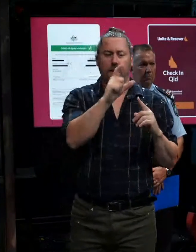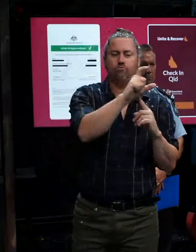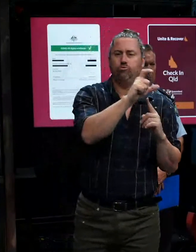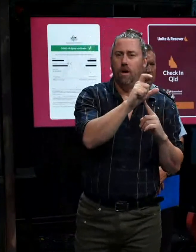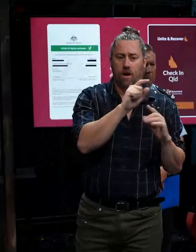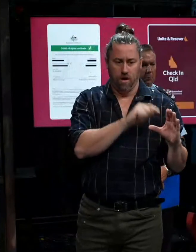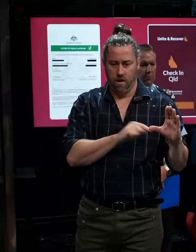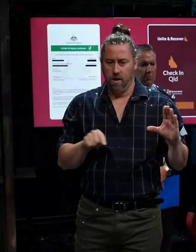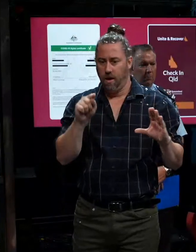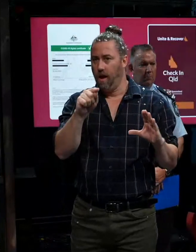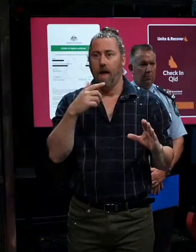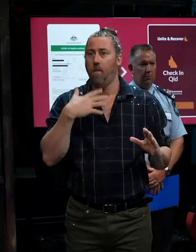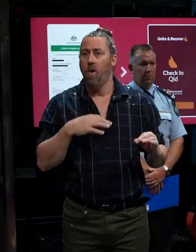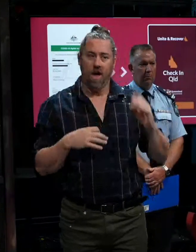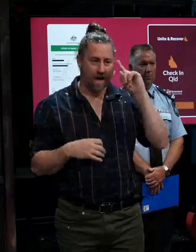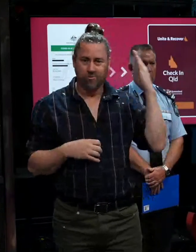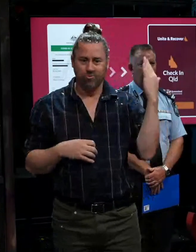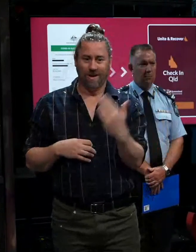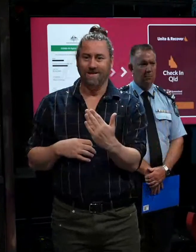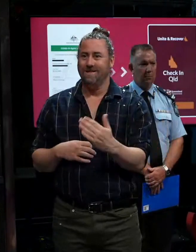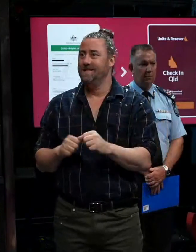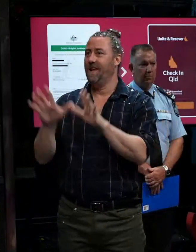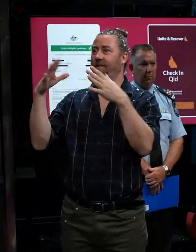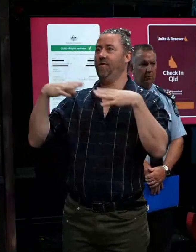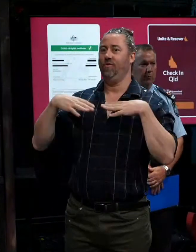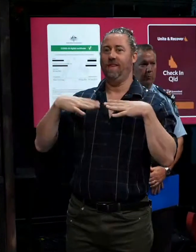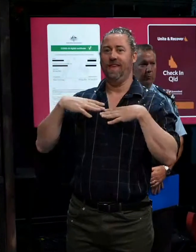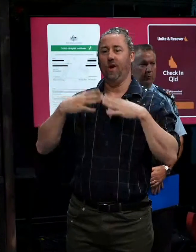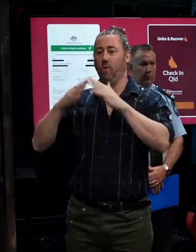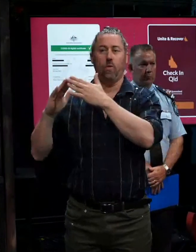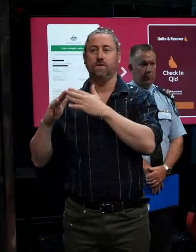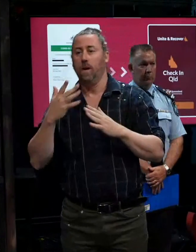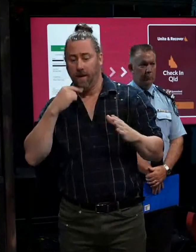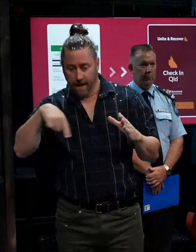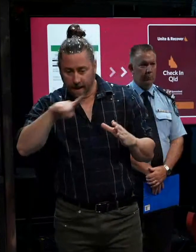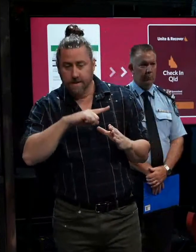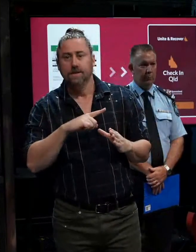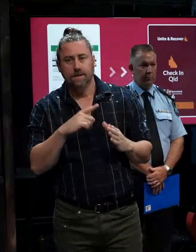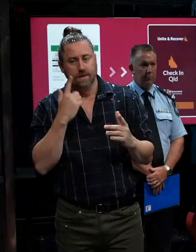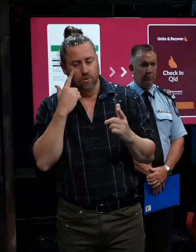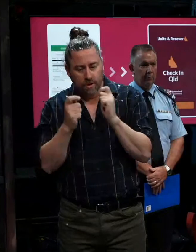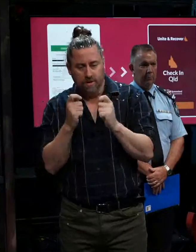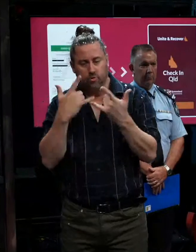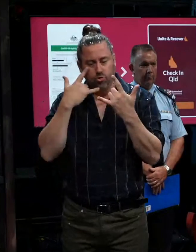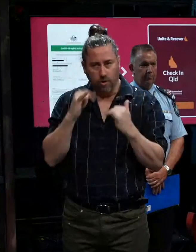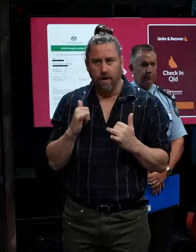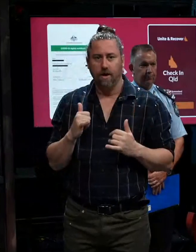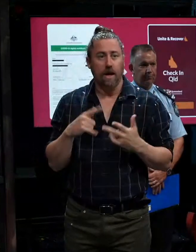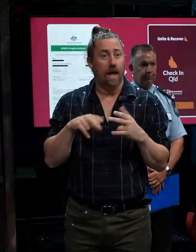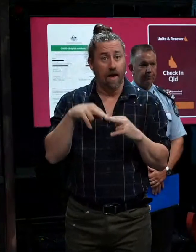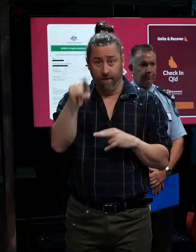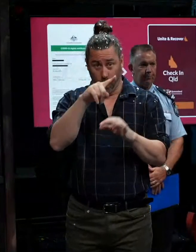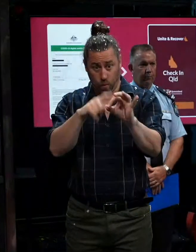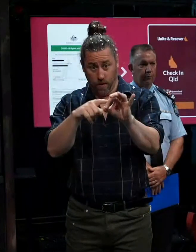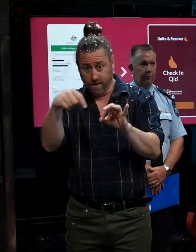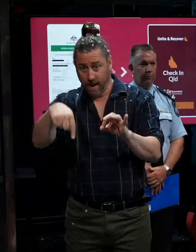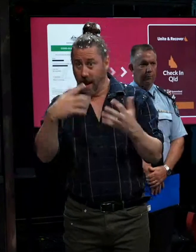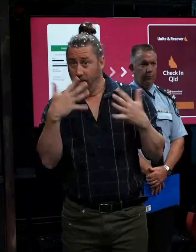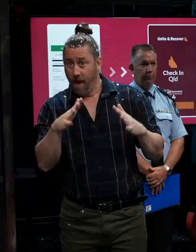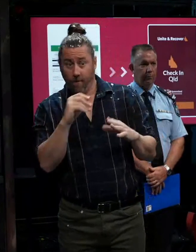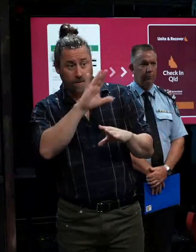they aren't going into hotel quarantine until now, to come forward, identify themselves and get tested. And if there is anyone in Queensland in that group, please do